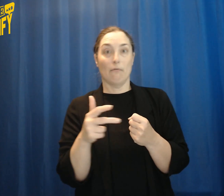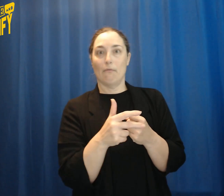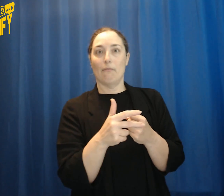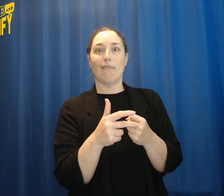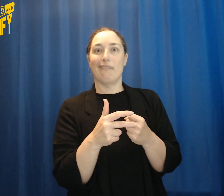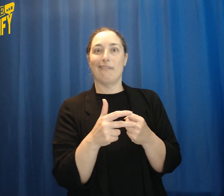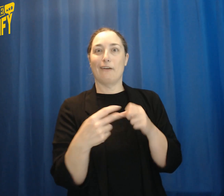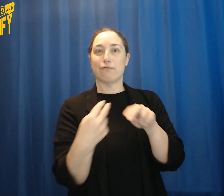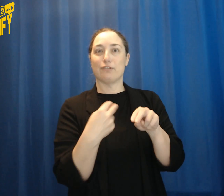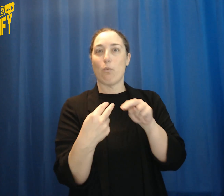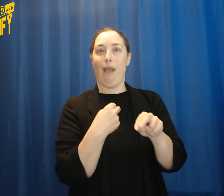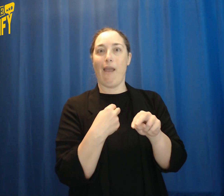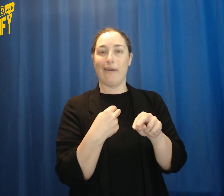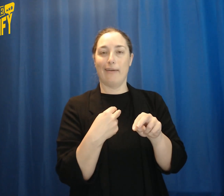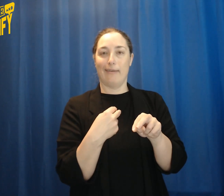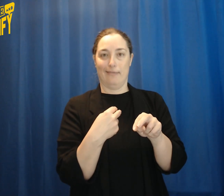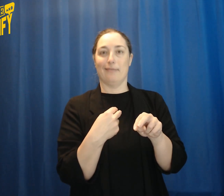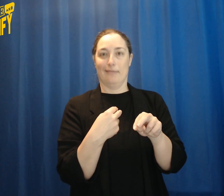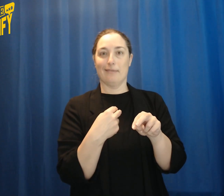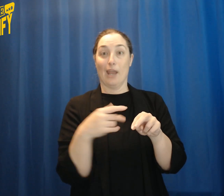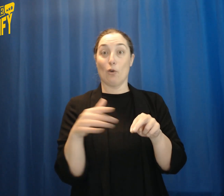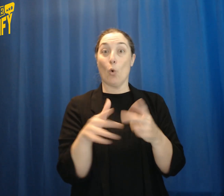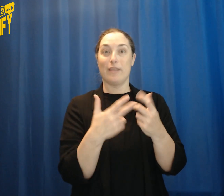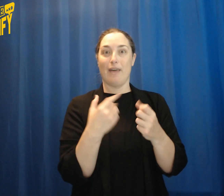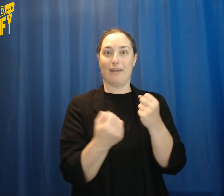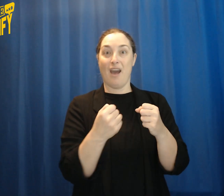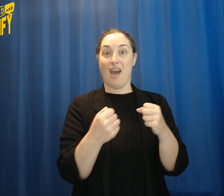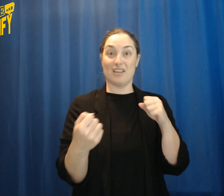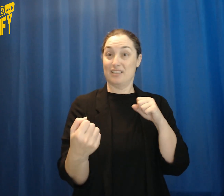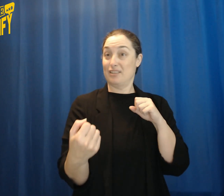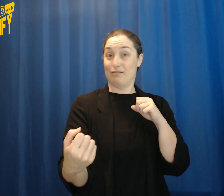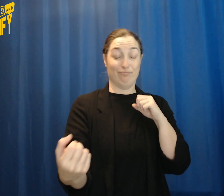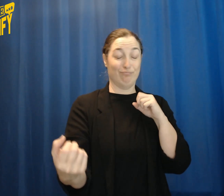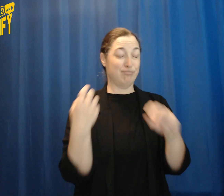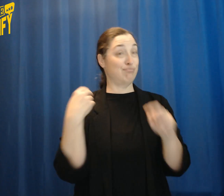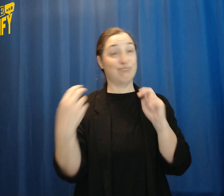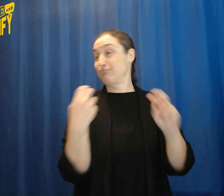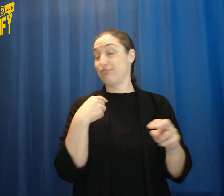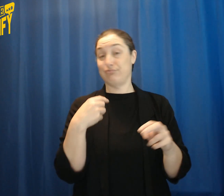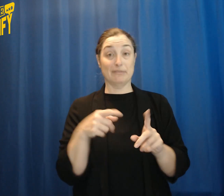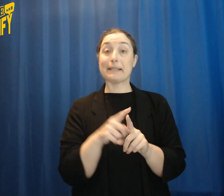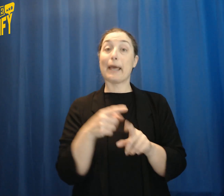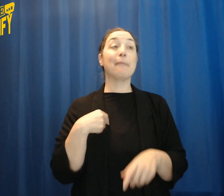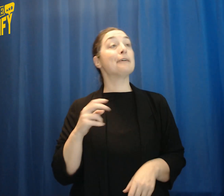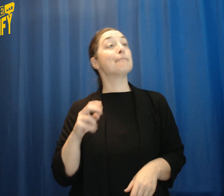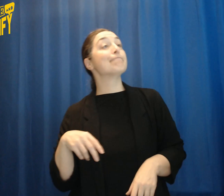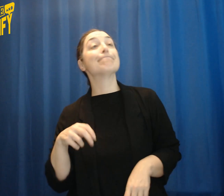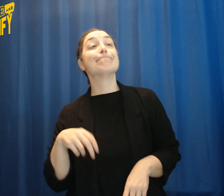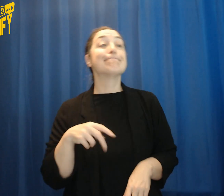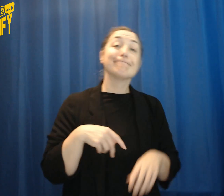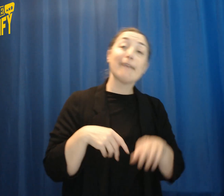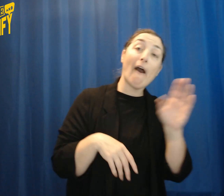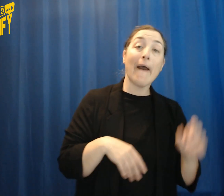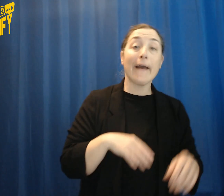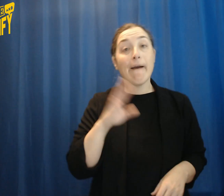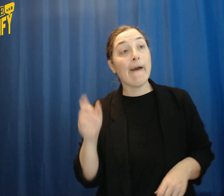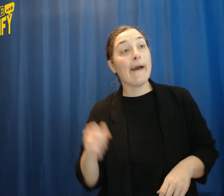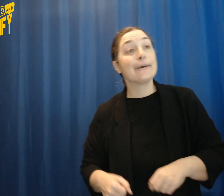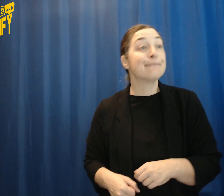boom, boom past you. So that was what it was like. I've just wandered in there going, oh, yeah, hey, everyone, how you going? And nearly